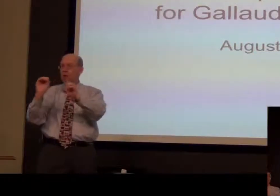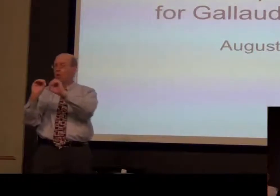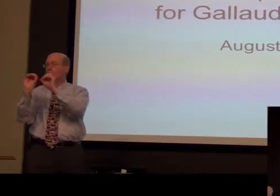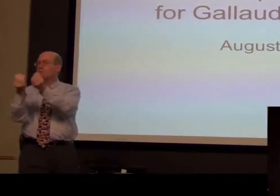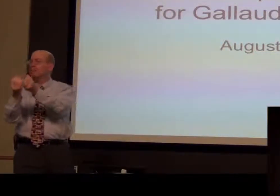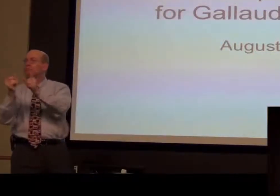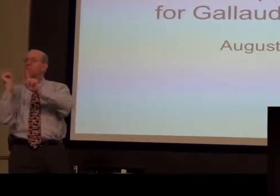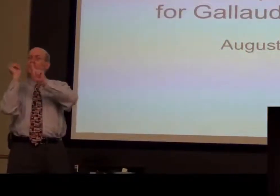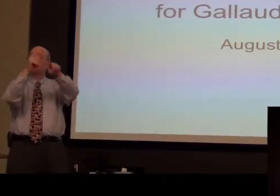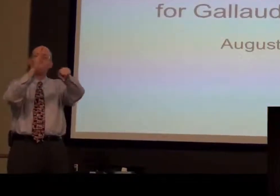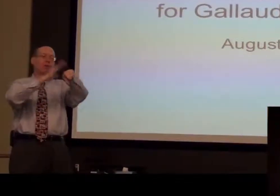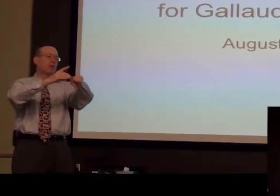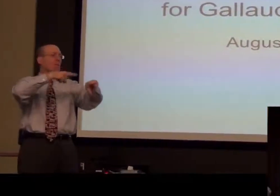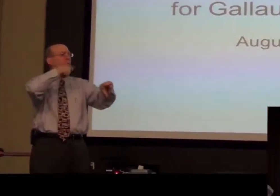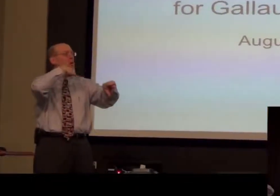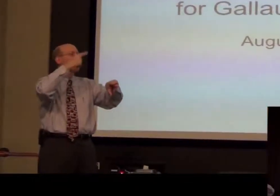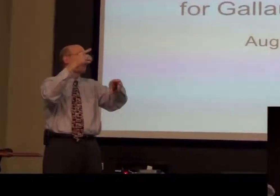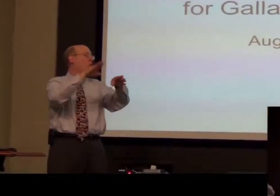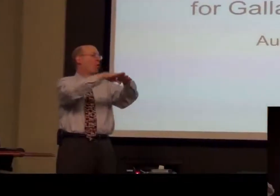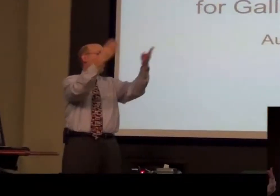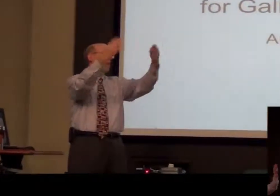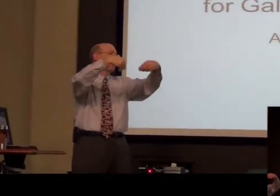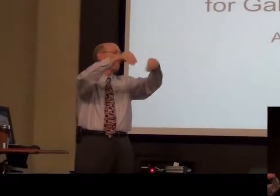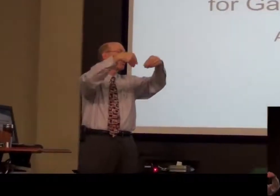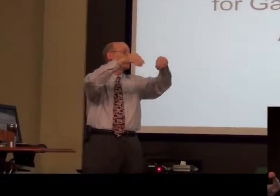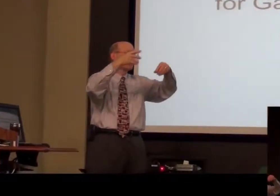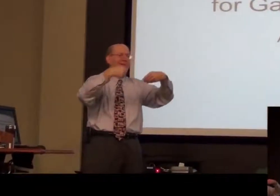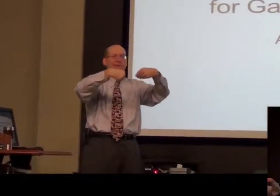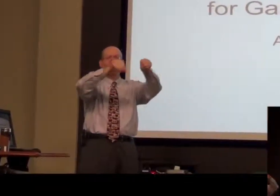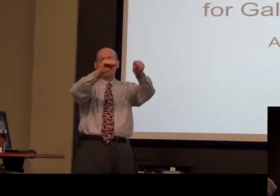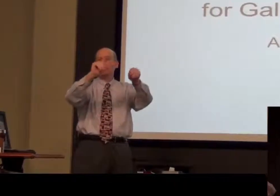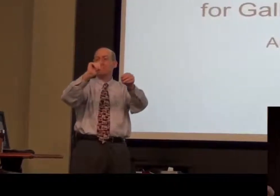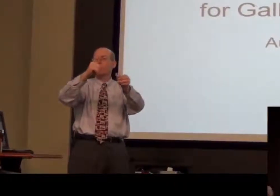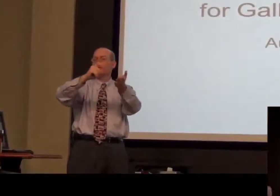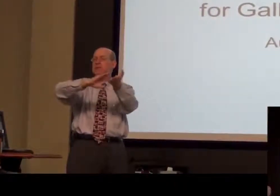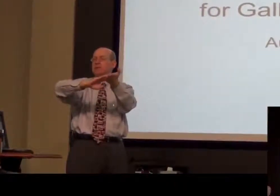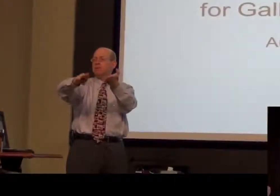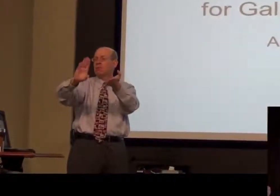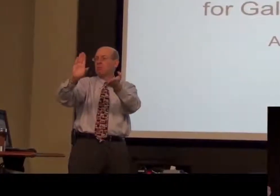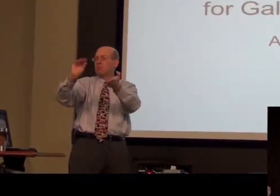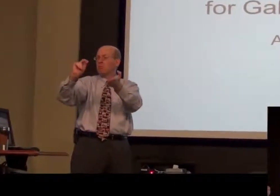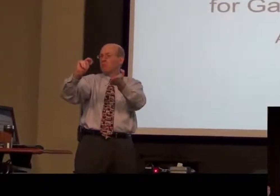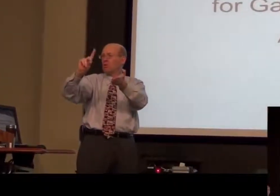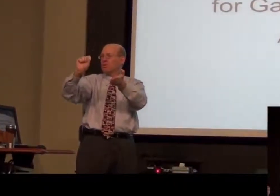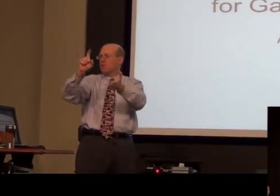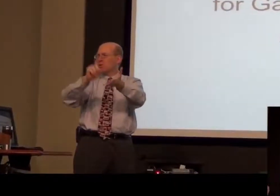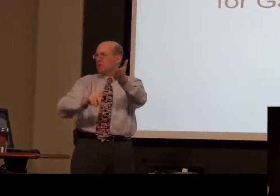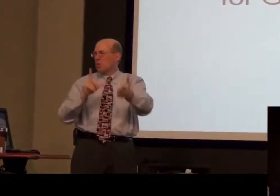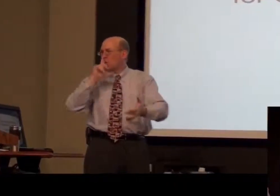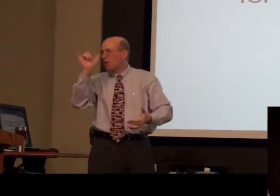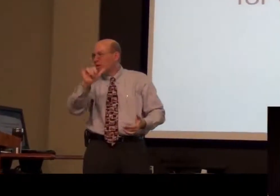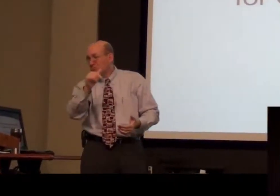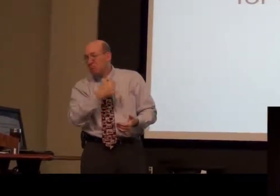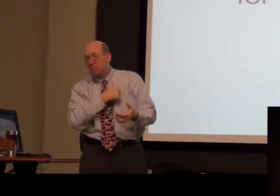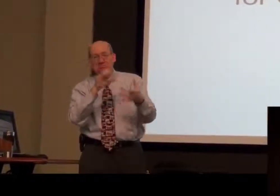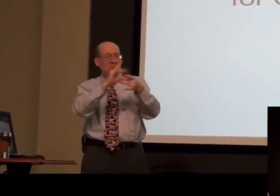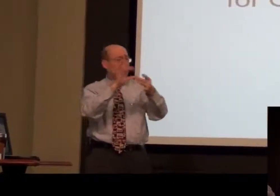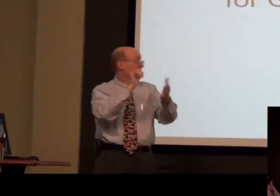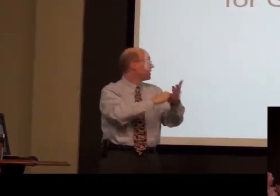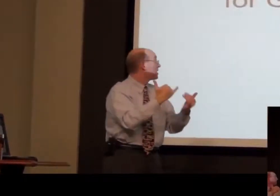So what we're going to be discussing today is basically the process for organizations to go to public hearings and